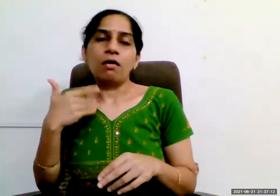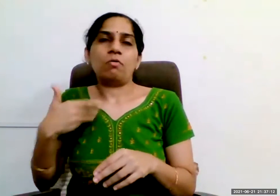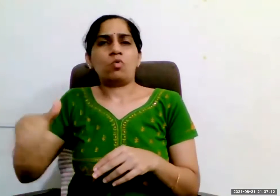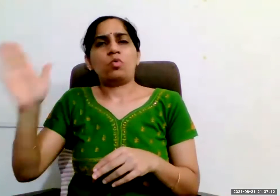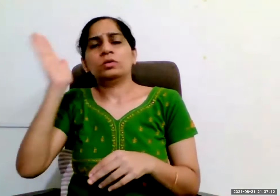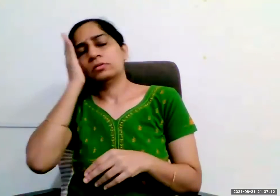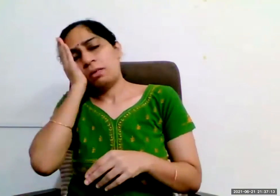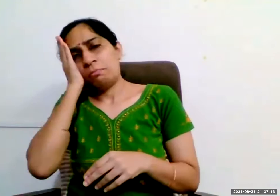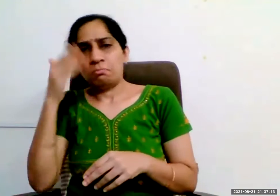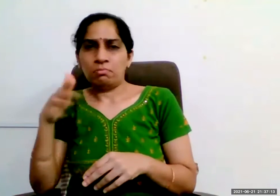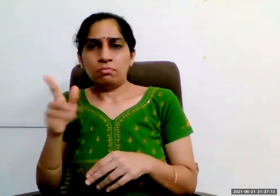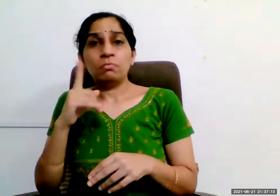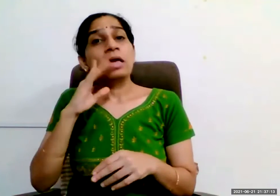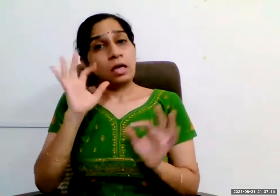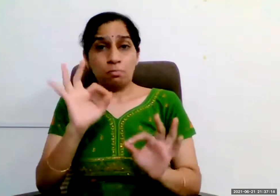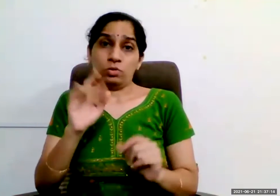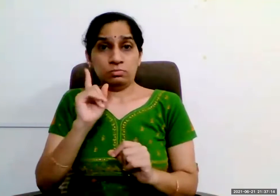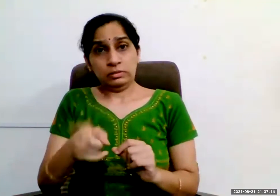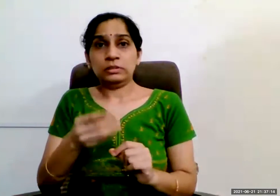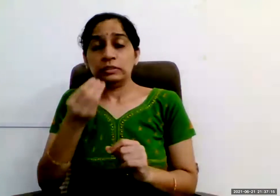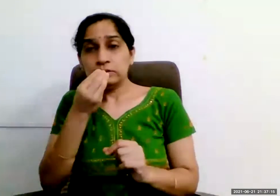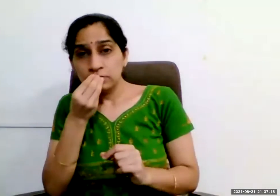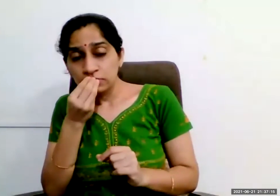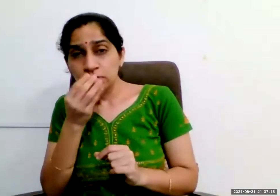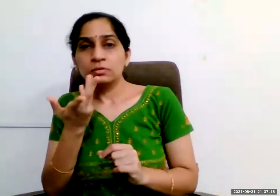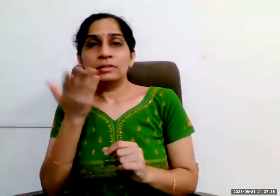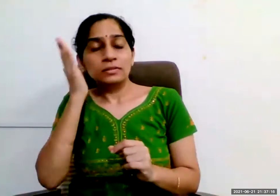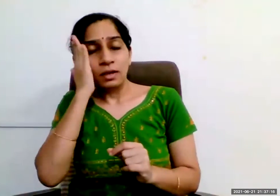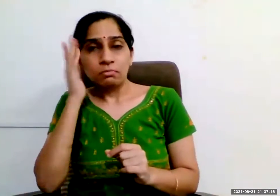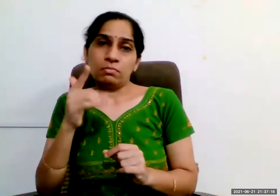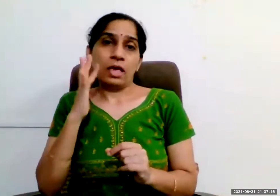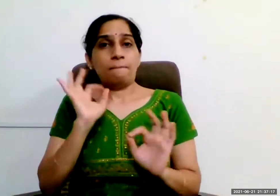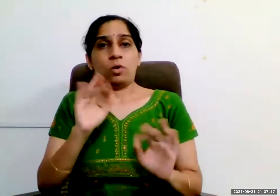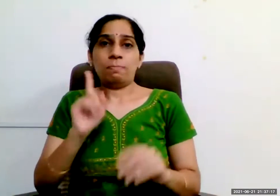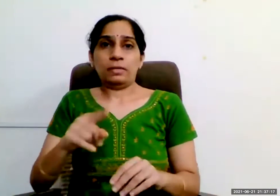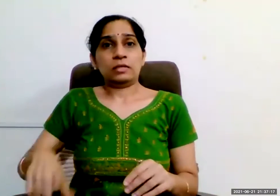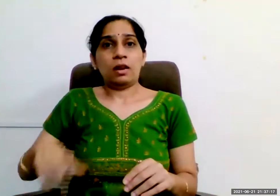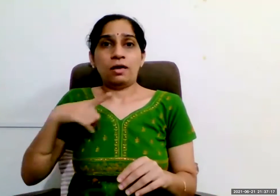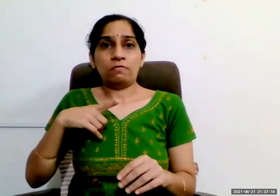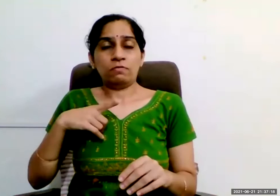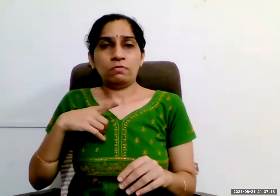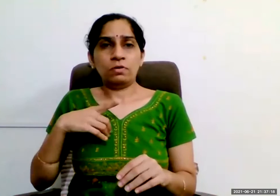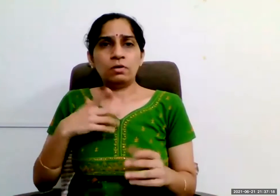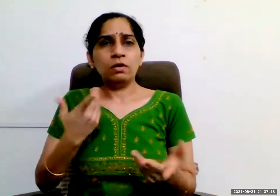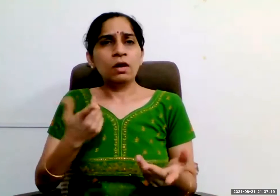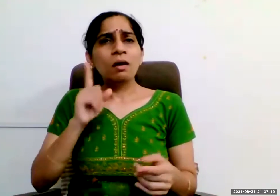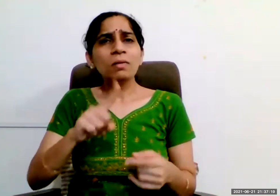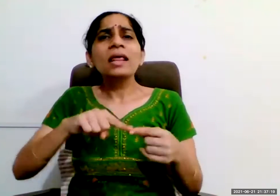life, sleep and eating. And of course, these are very important things. But what more? What next? What is